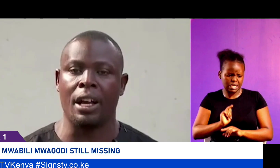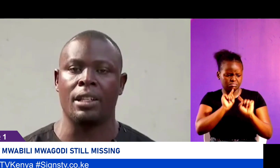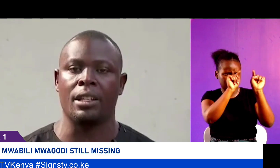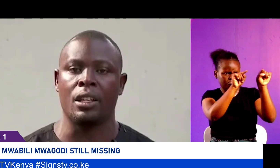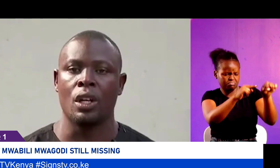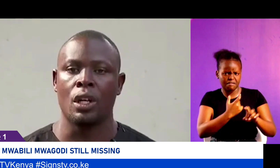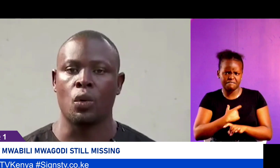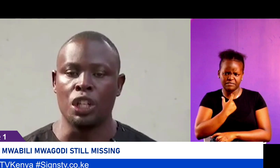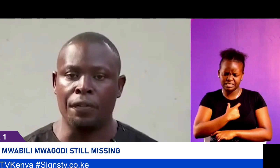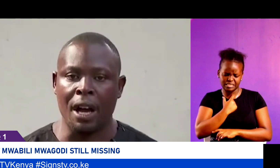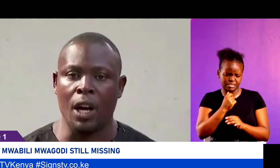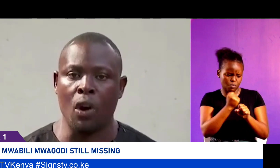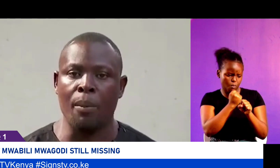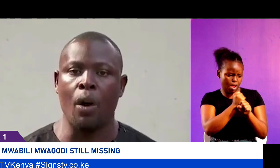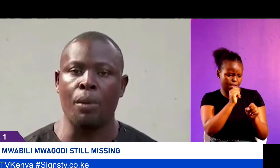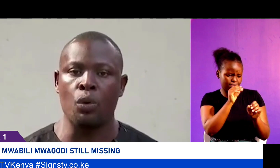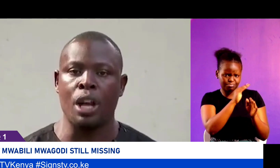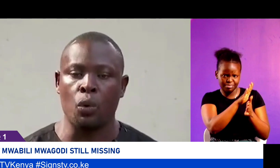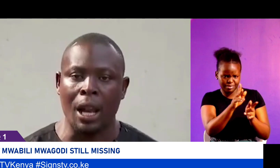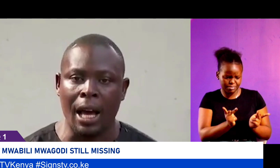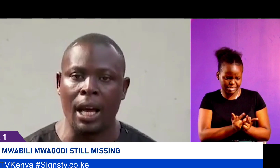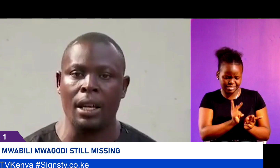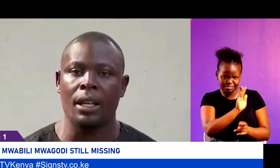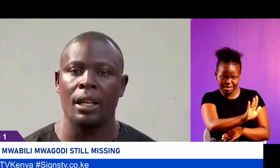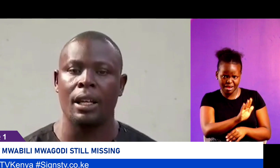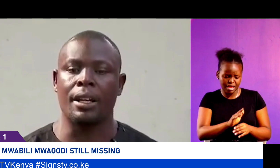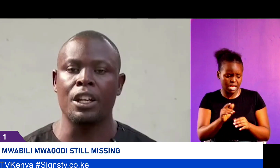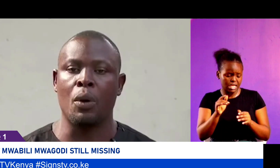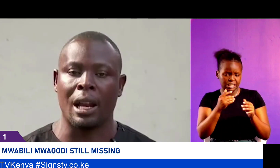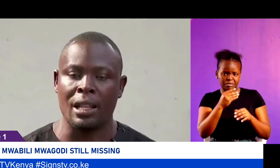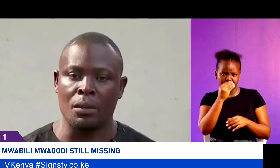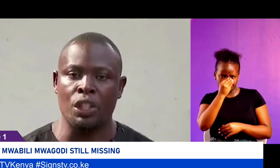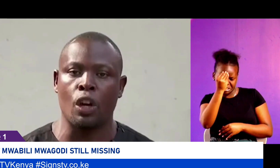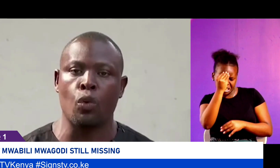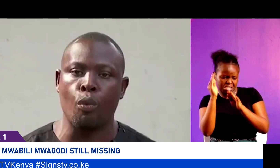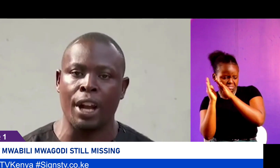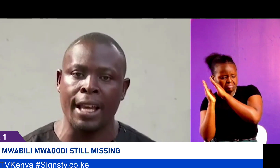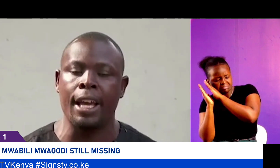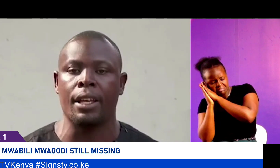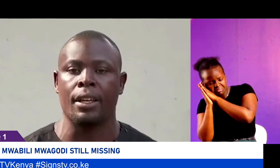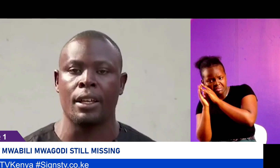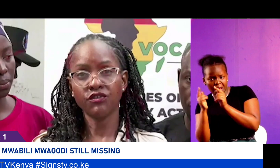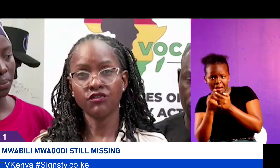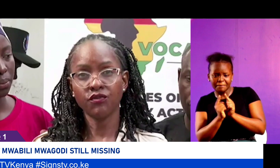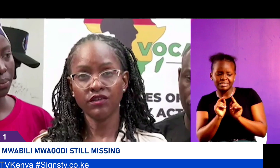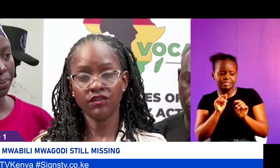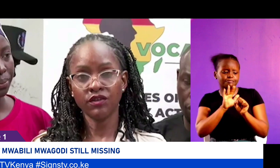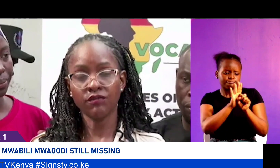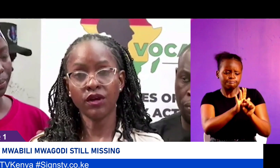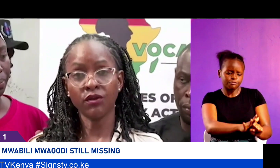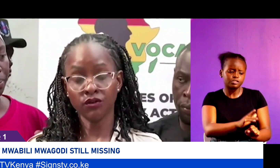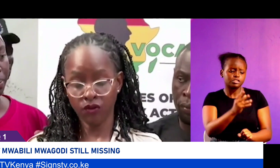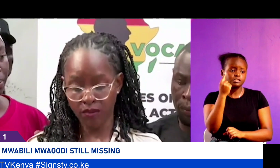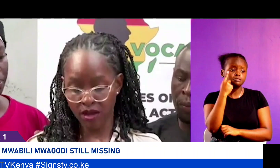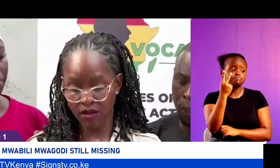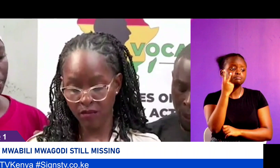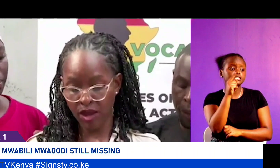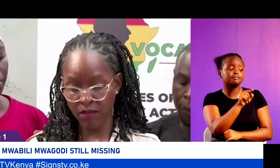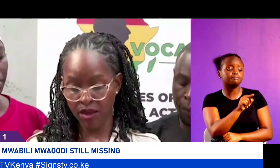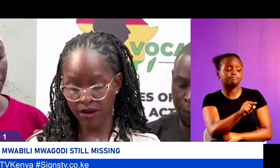kazi, kujifanya kwamba wamekuja kulala, lakini wanalazimisha kumuona yeye. 2024 in October, my